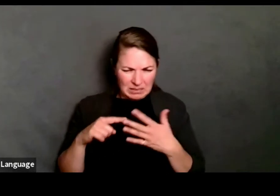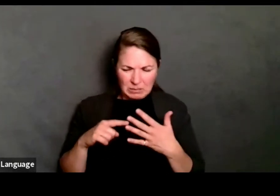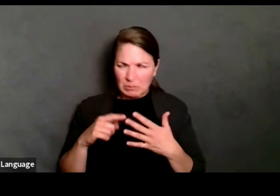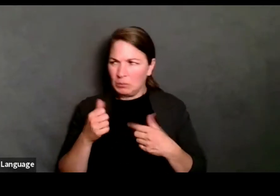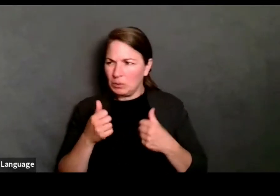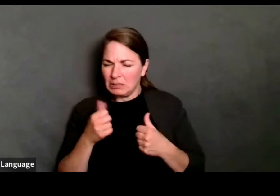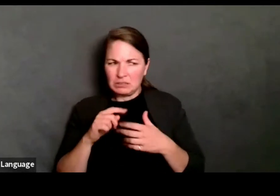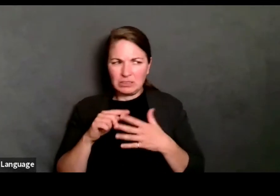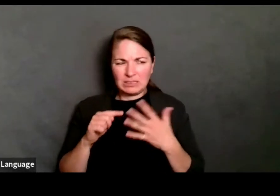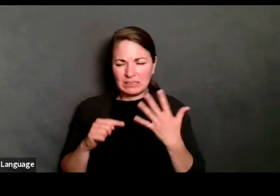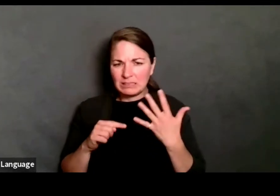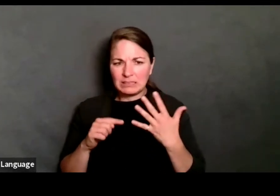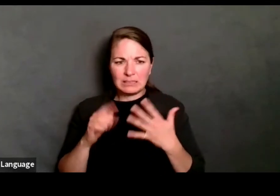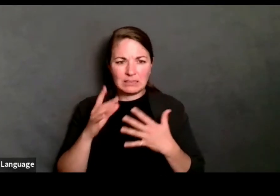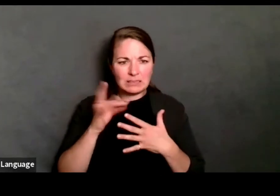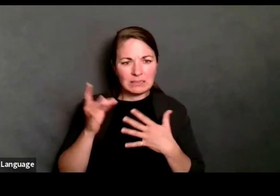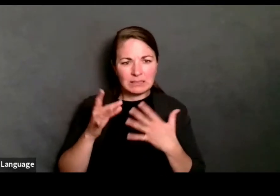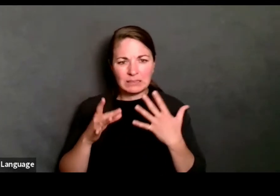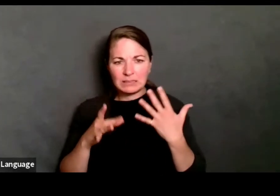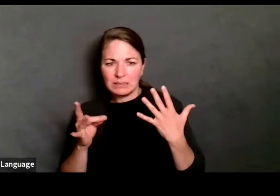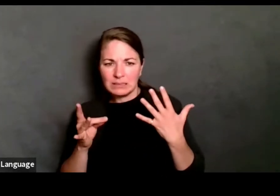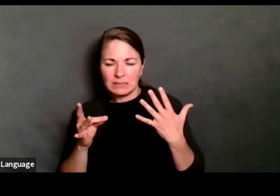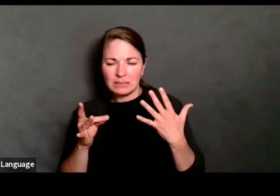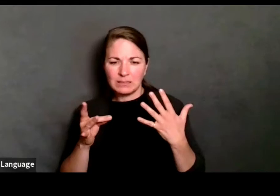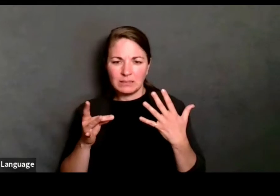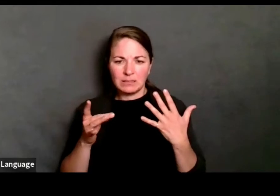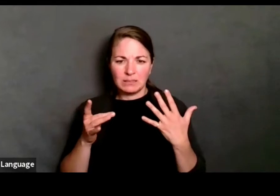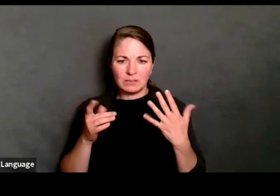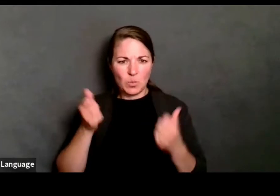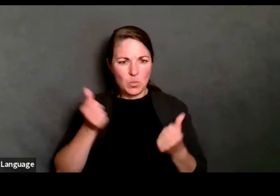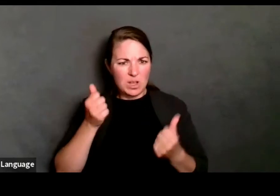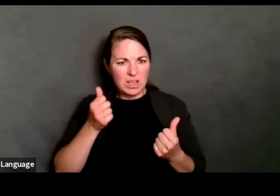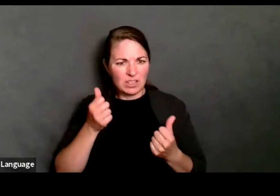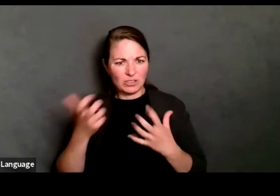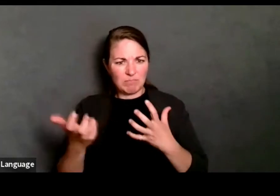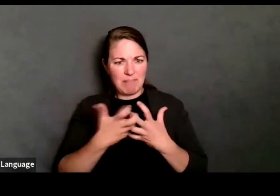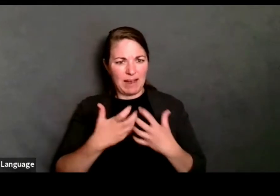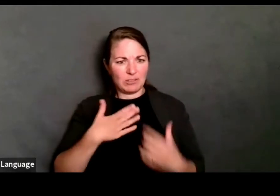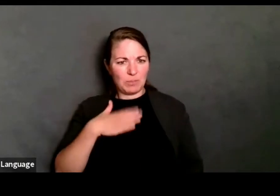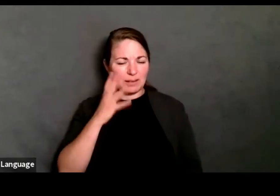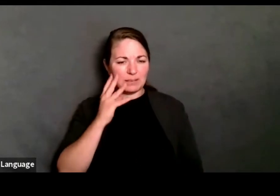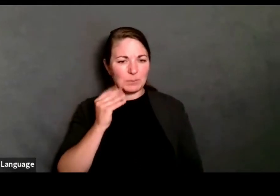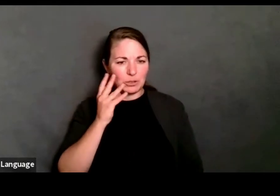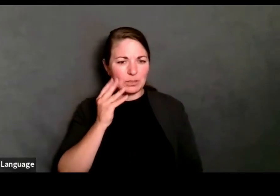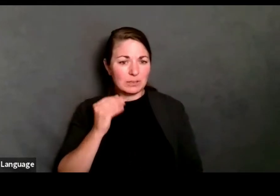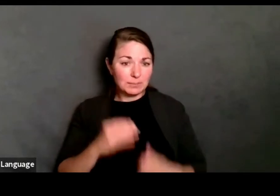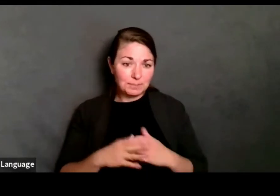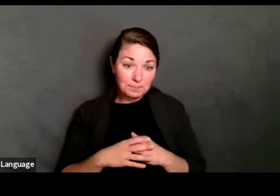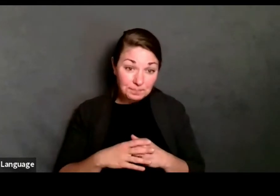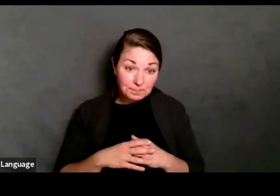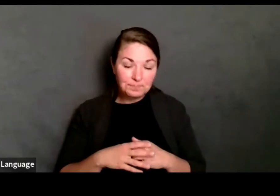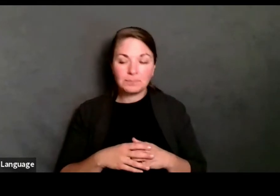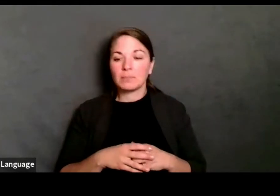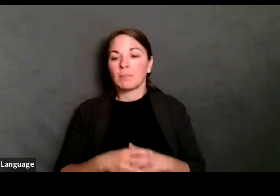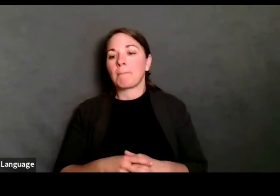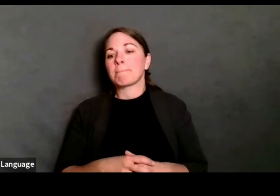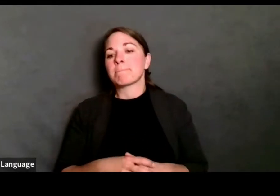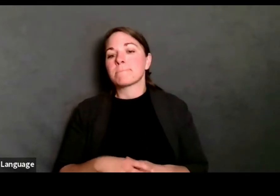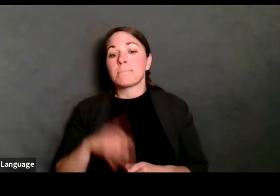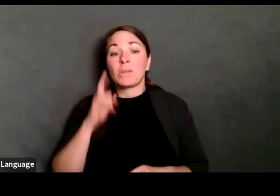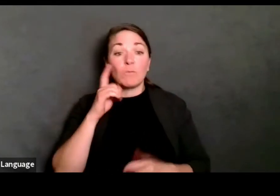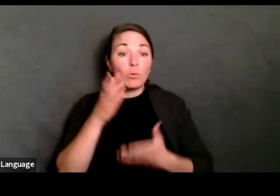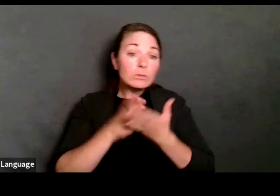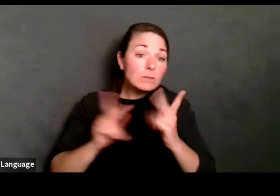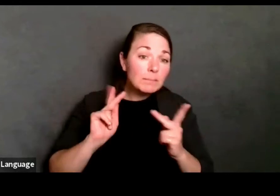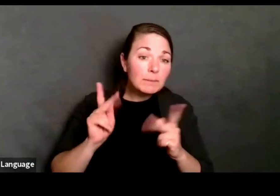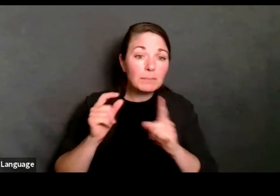and use the language around them to define their own experience. For some people, the term